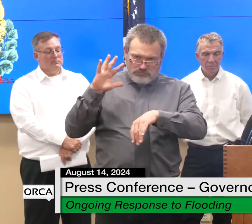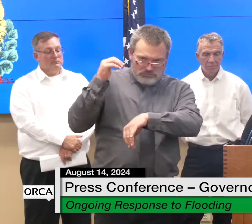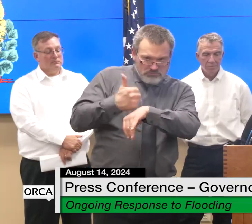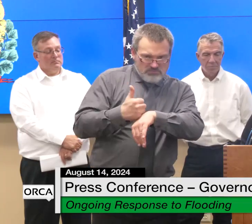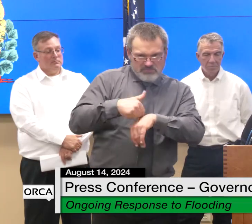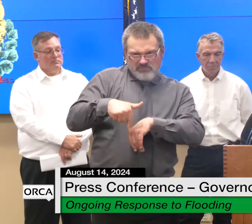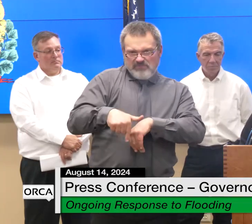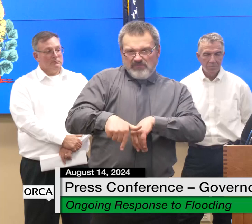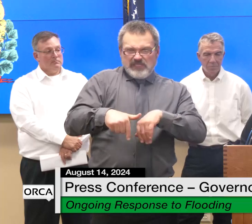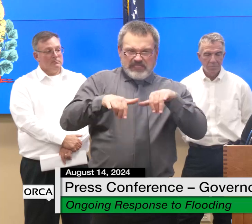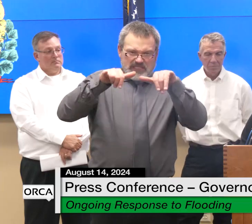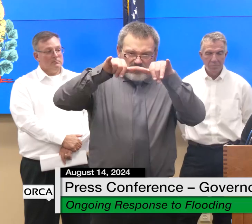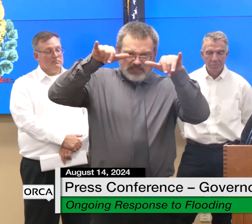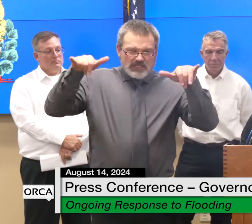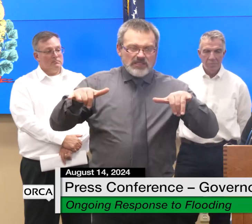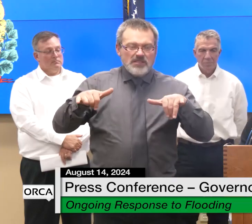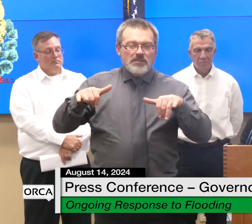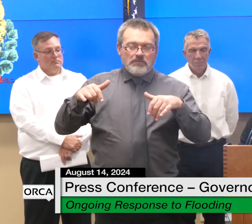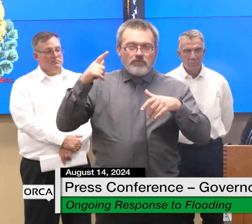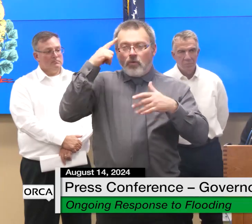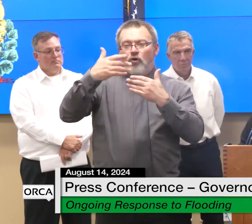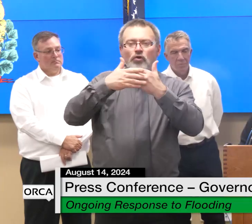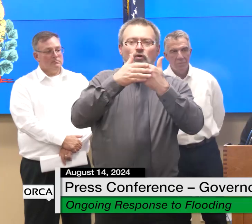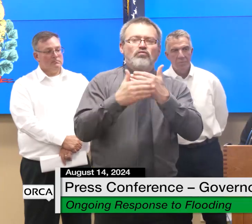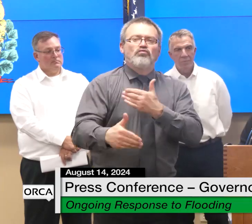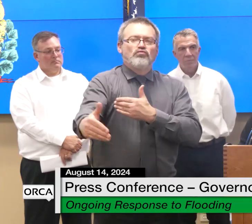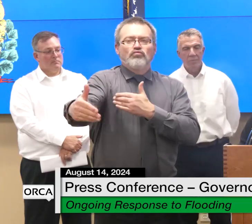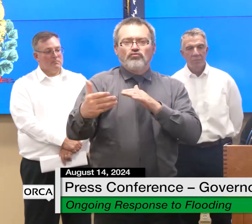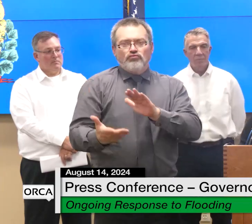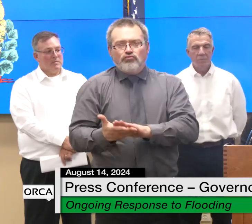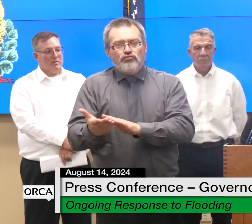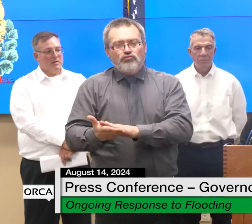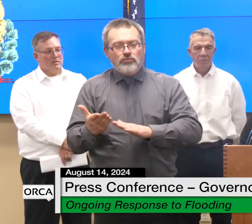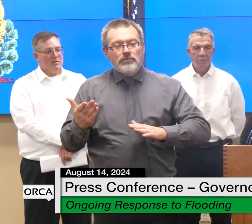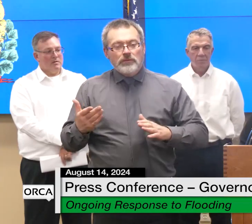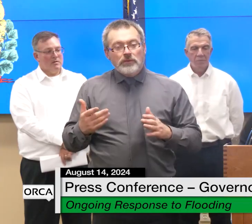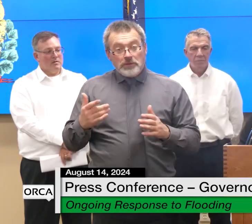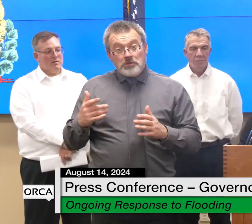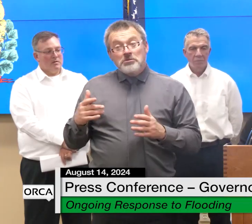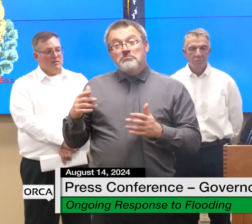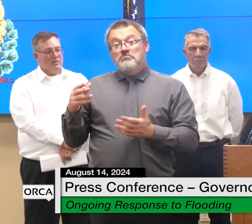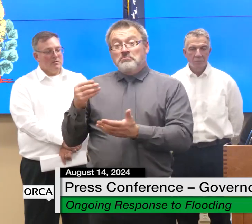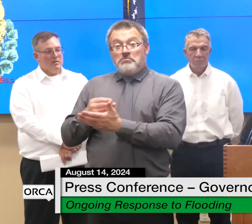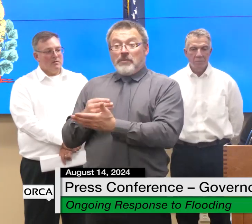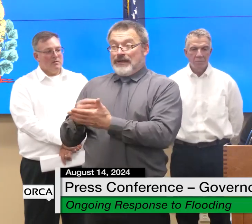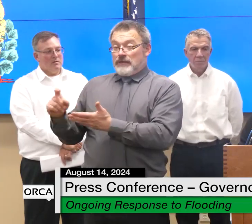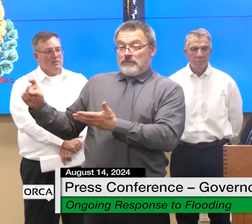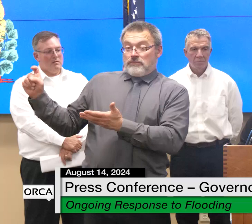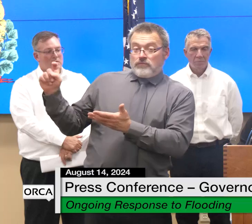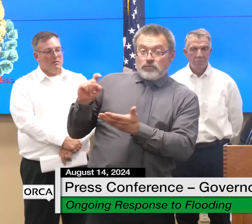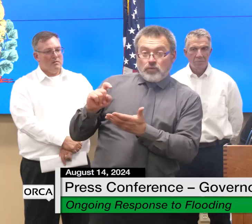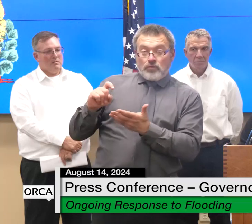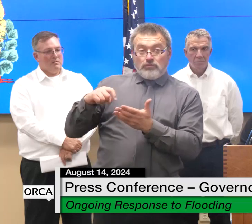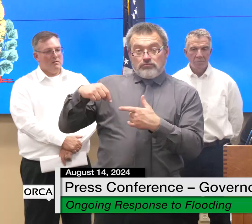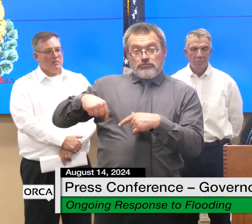years forward. You can give into the fund and find out more about these strategies by going to VT for